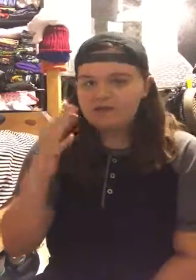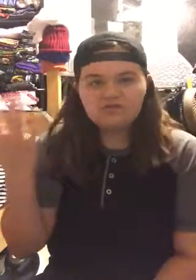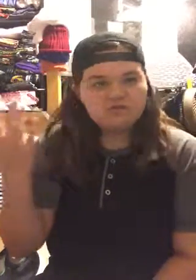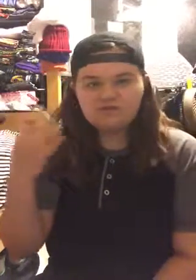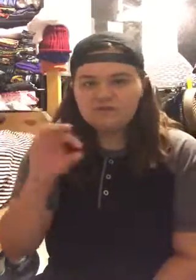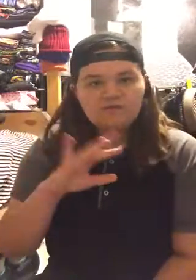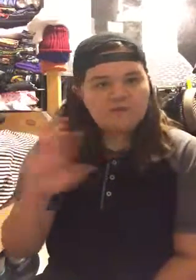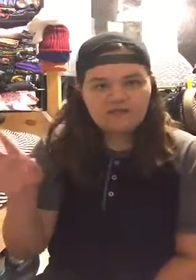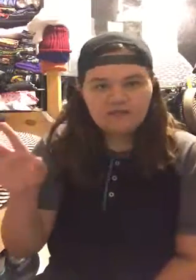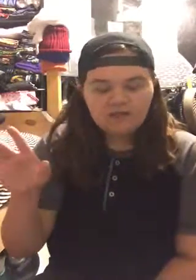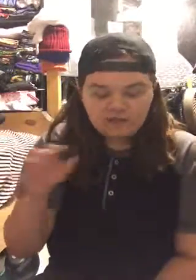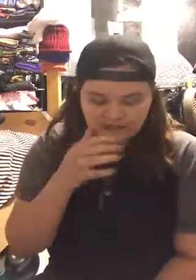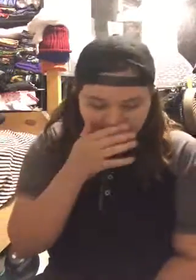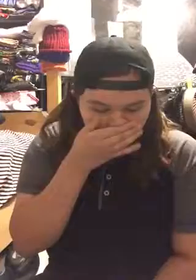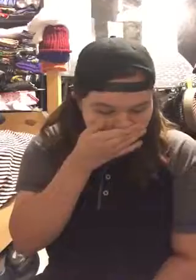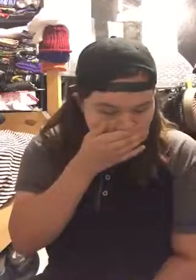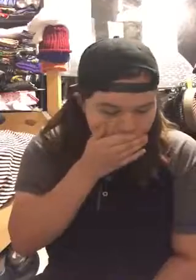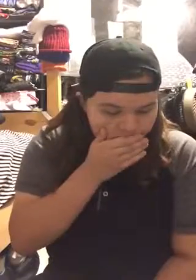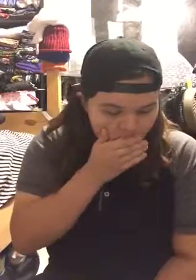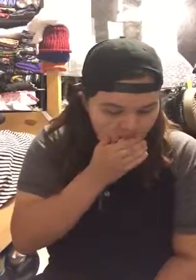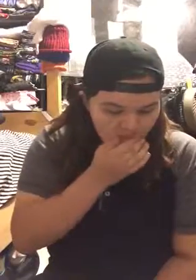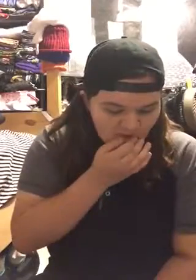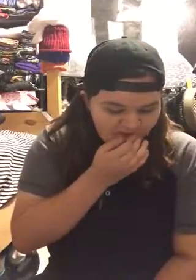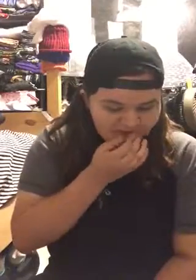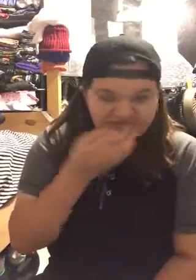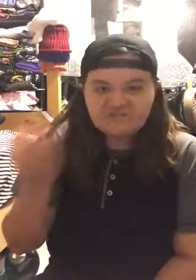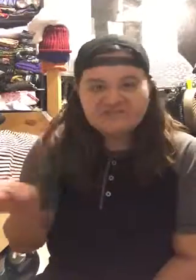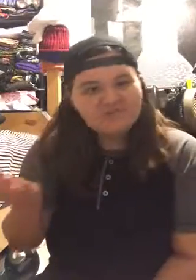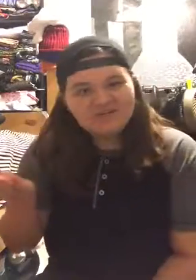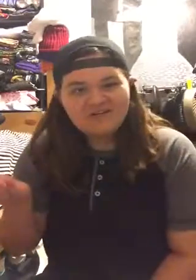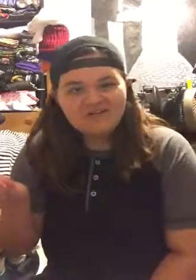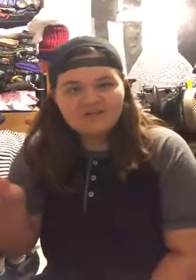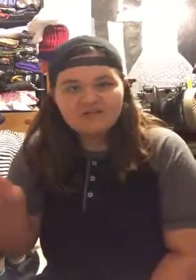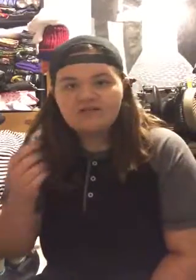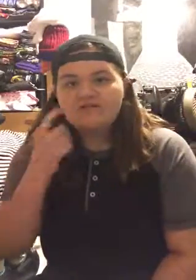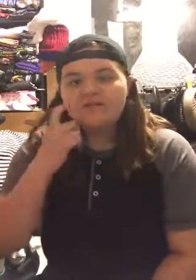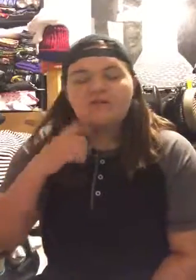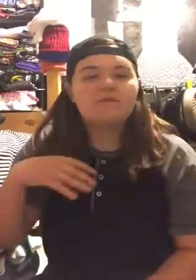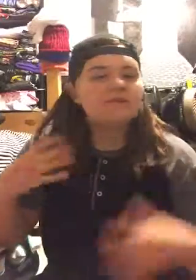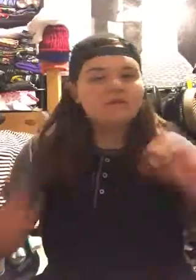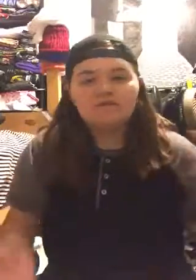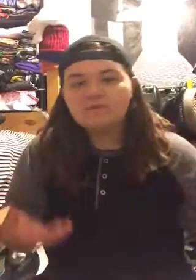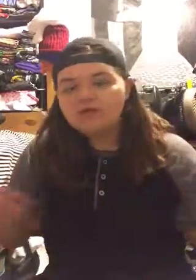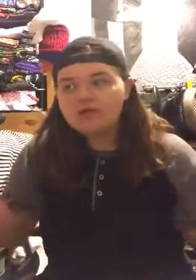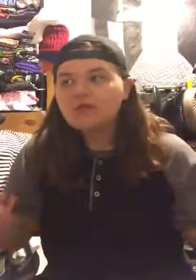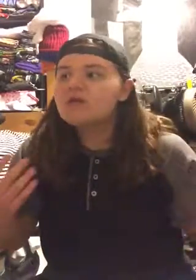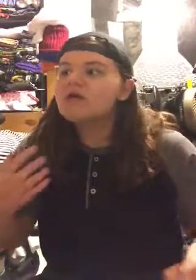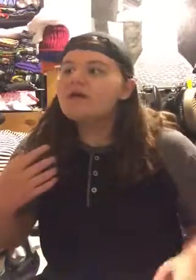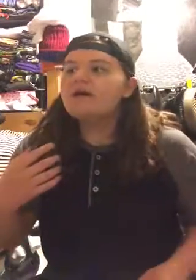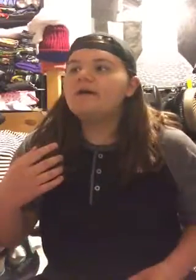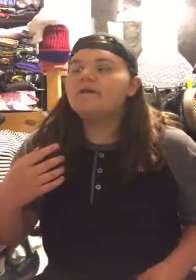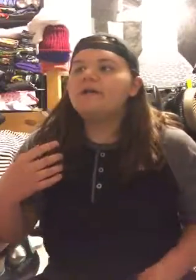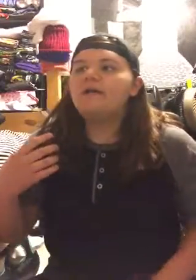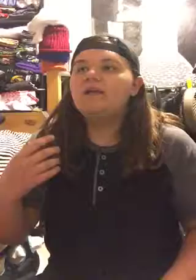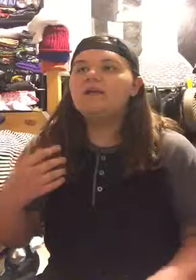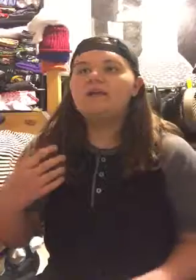It's just, you spell it. But if you did want another alternative, if you thought that'd be cuter for the book,